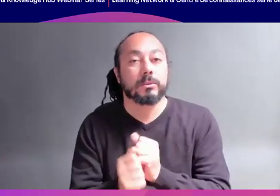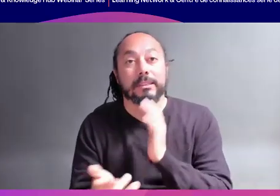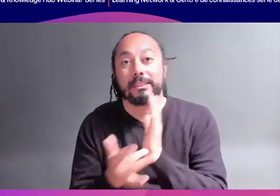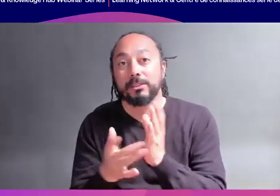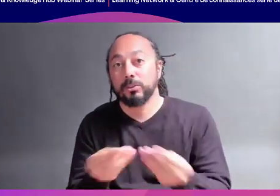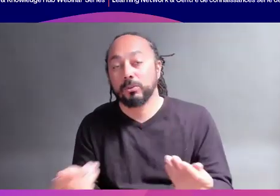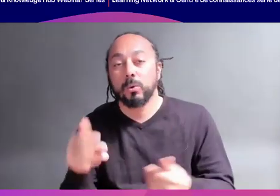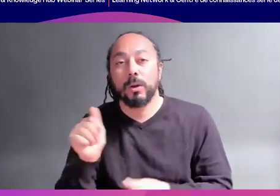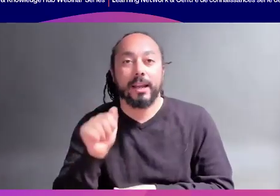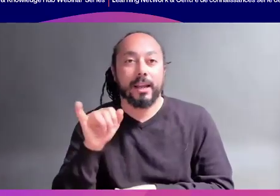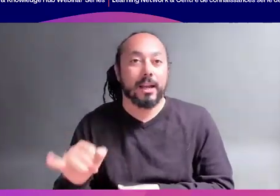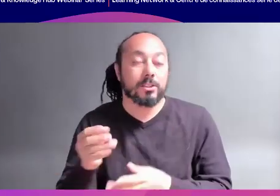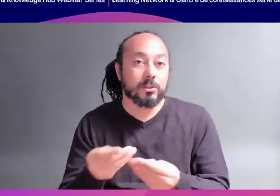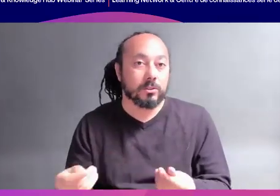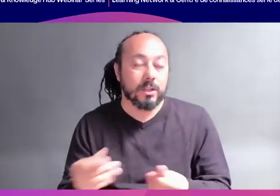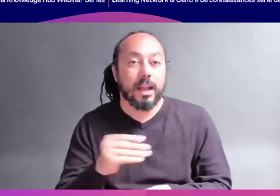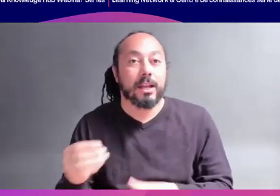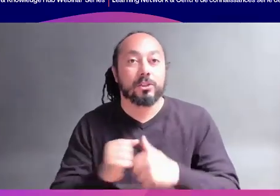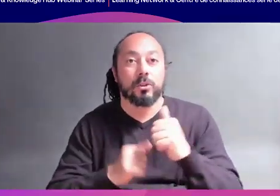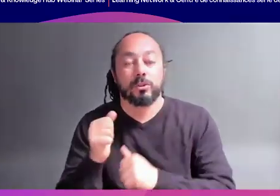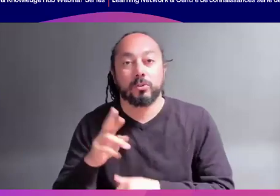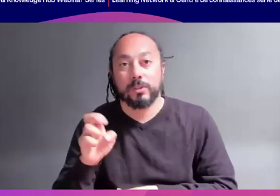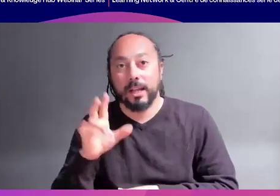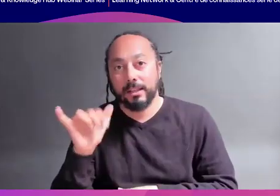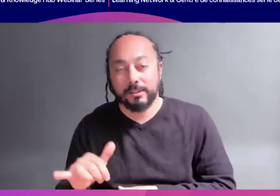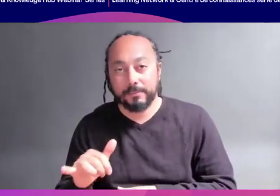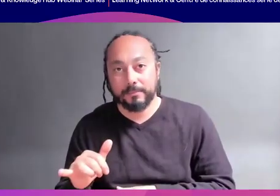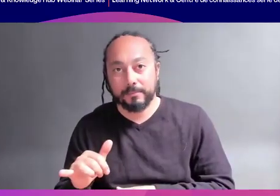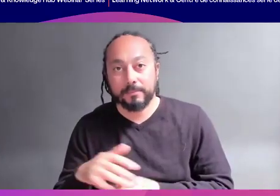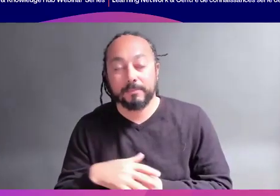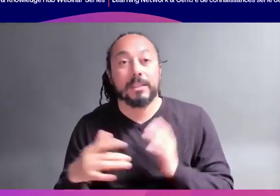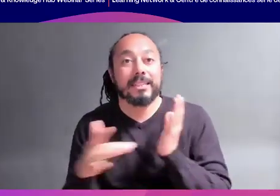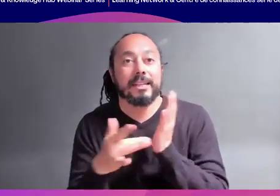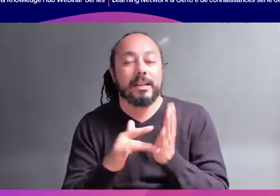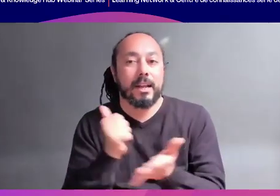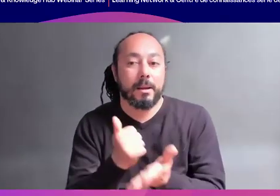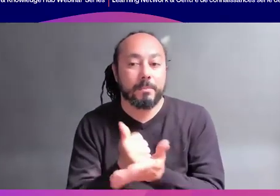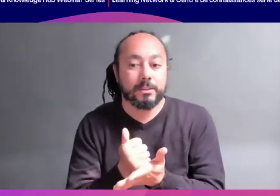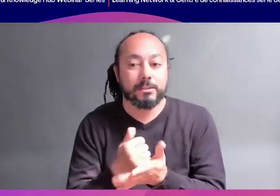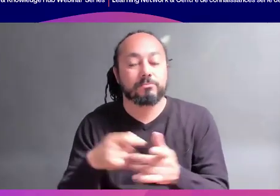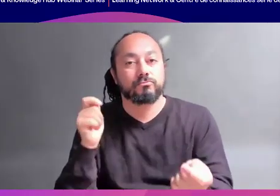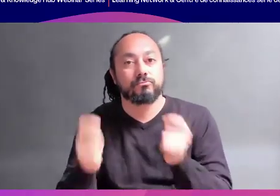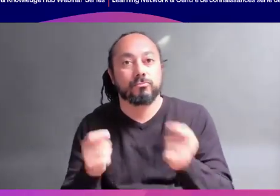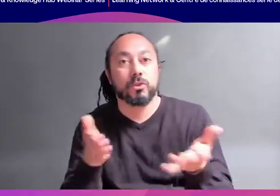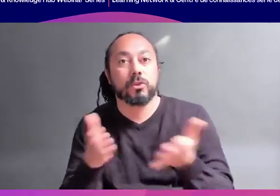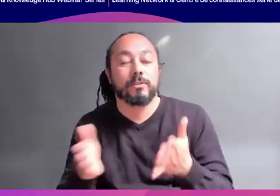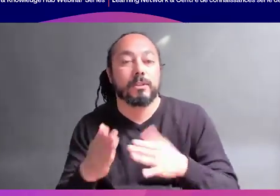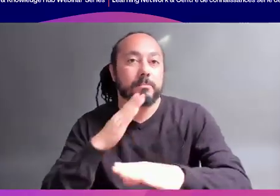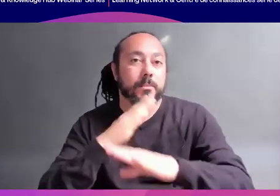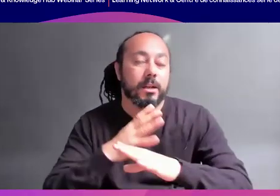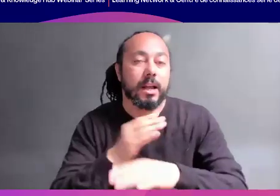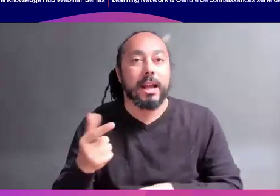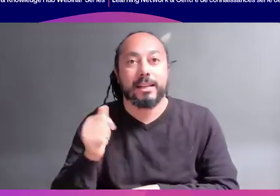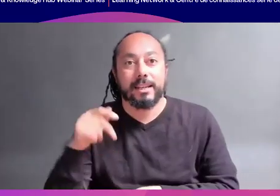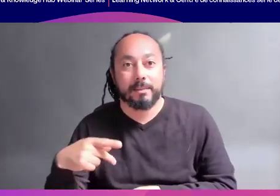or AI solutions and structural realities. Tech can help us address a lot of service barriers and gaps, and we've talked about